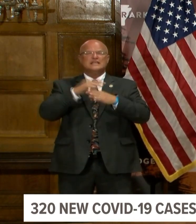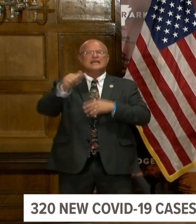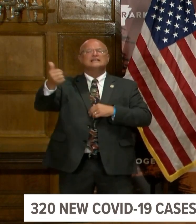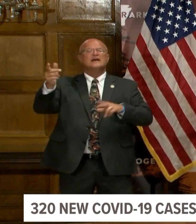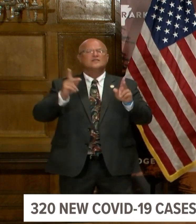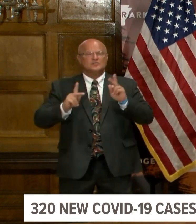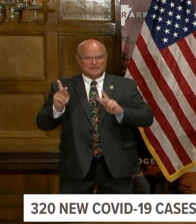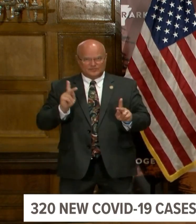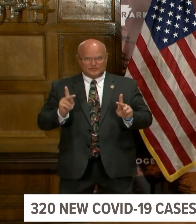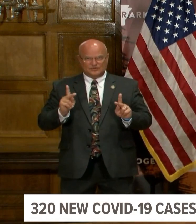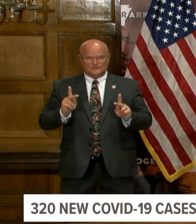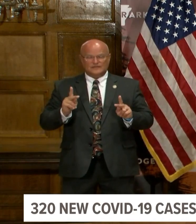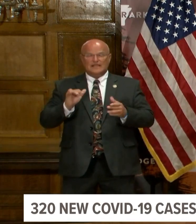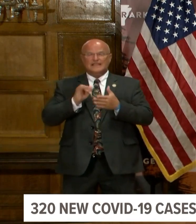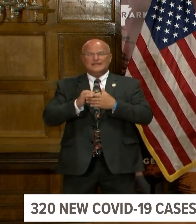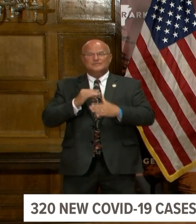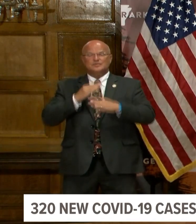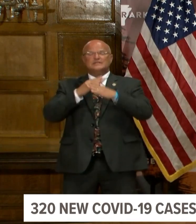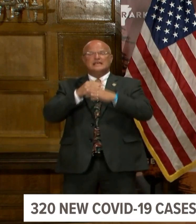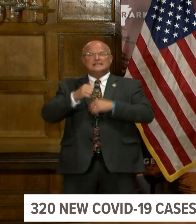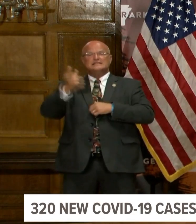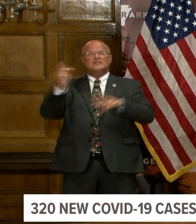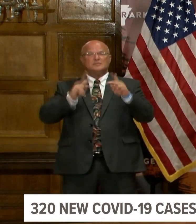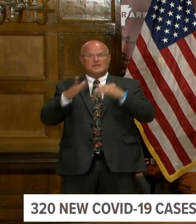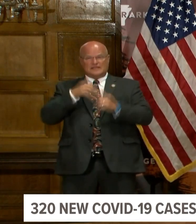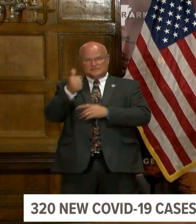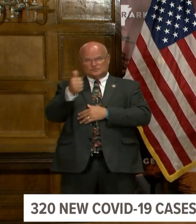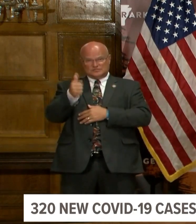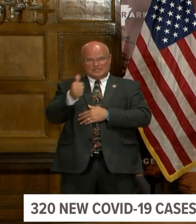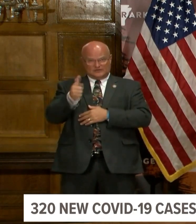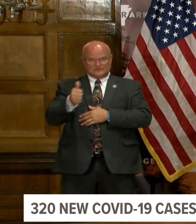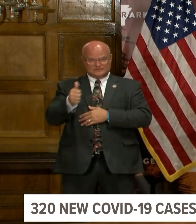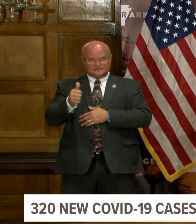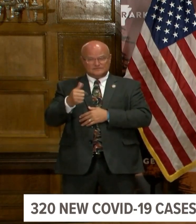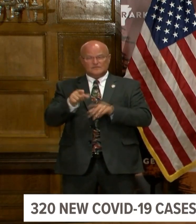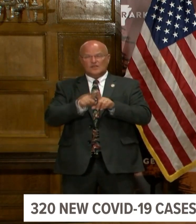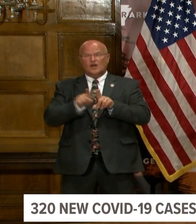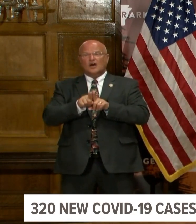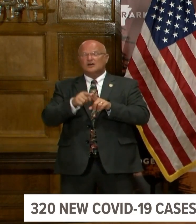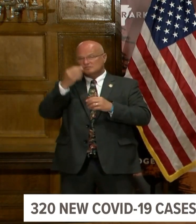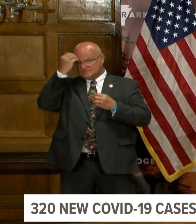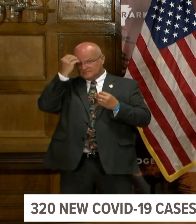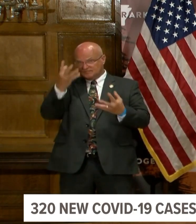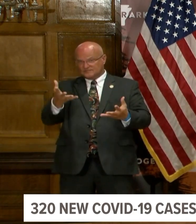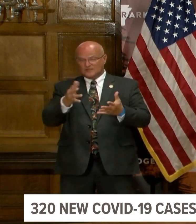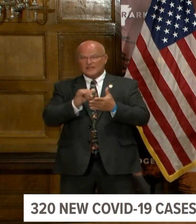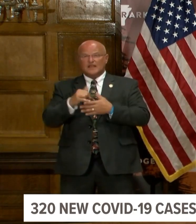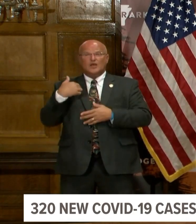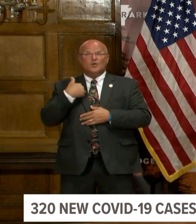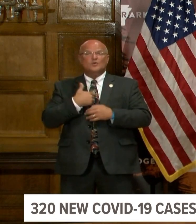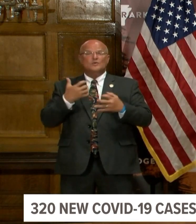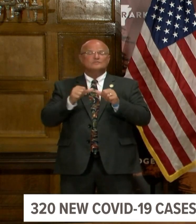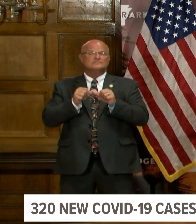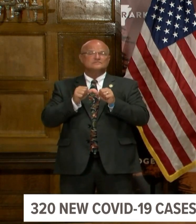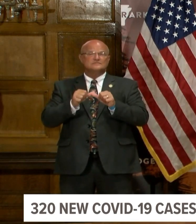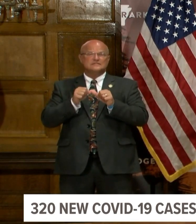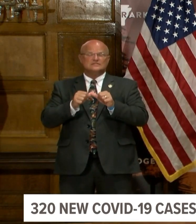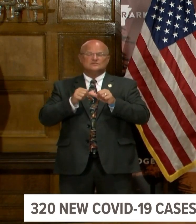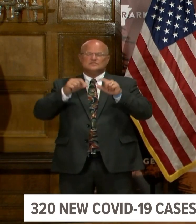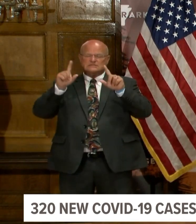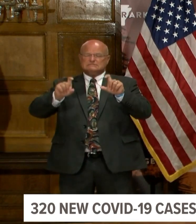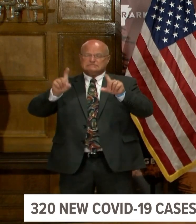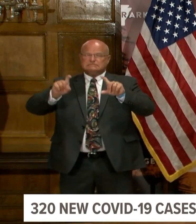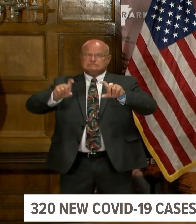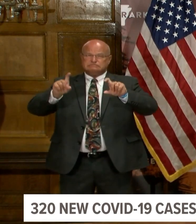this protects those around you more than you yourself. I also want to point out that we want to continue robust